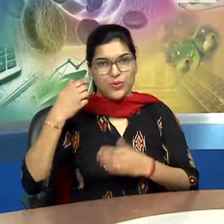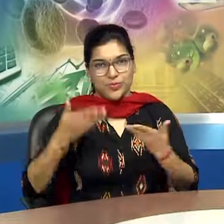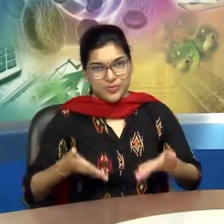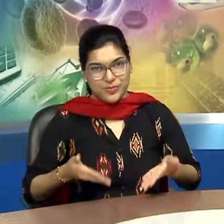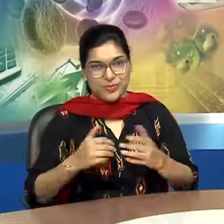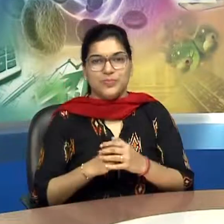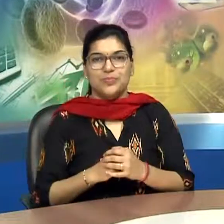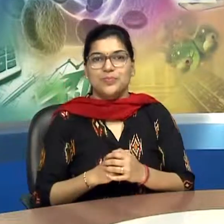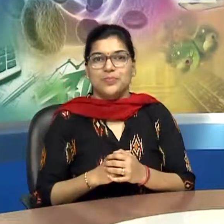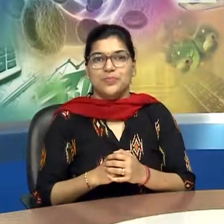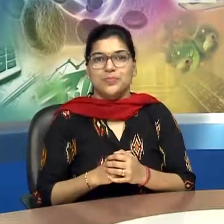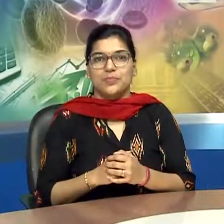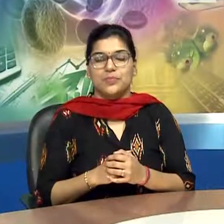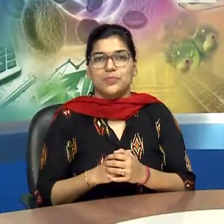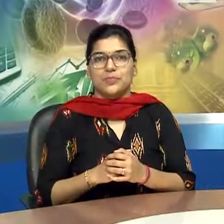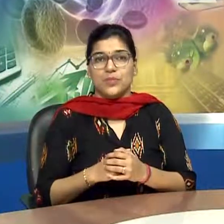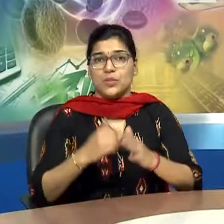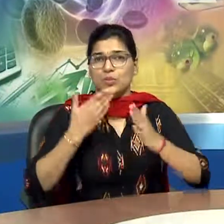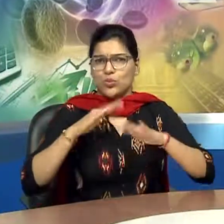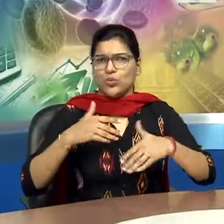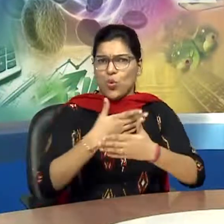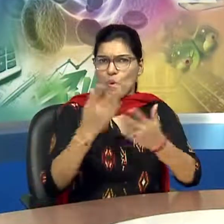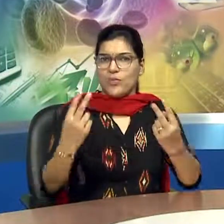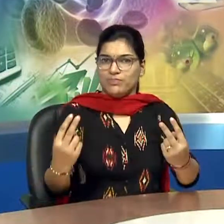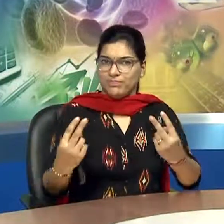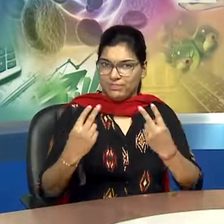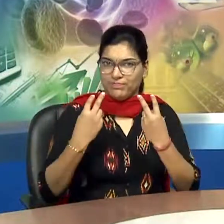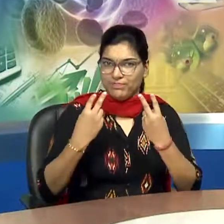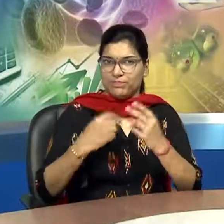NIOS welcomes you in this educational video.